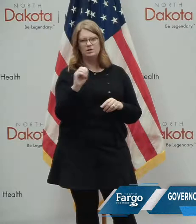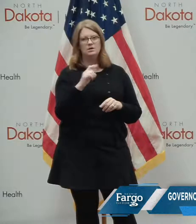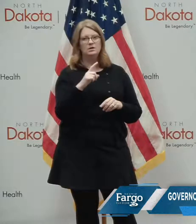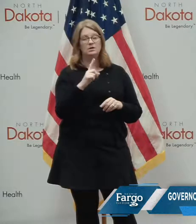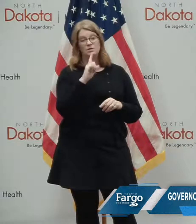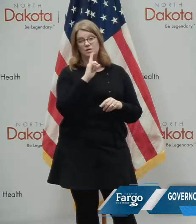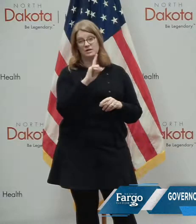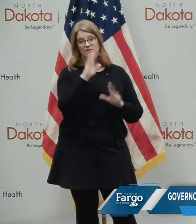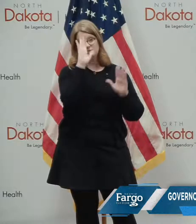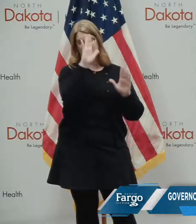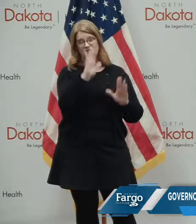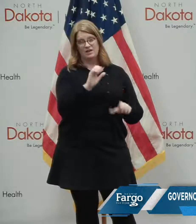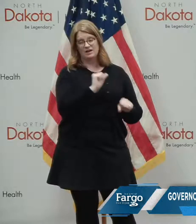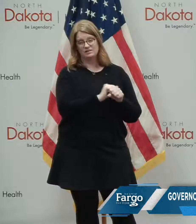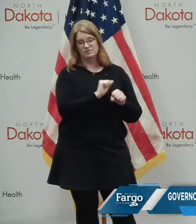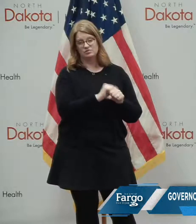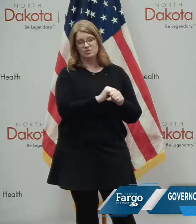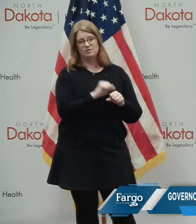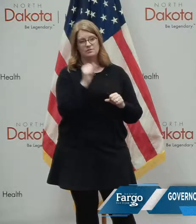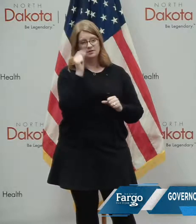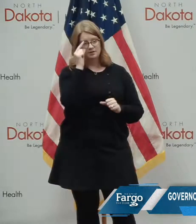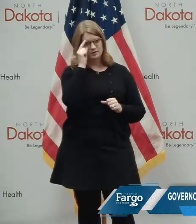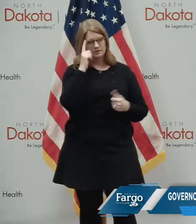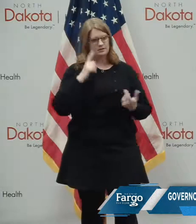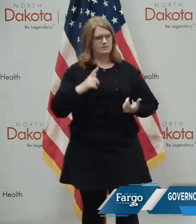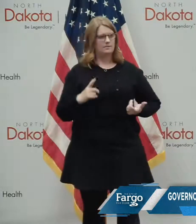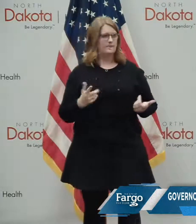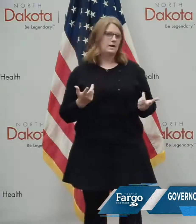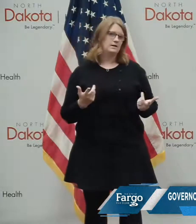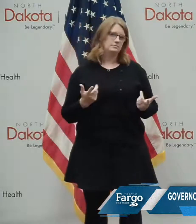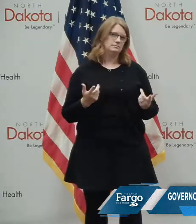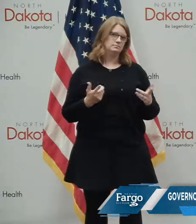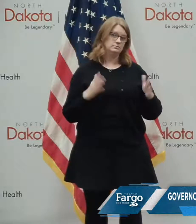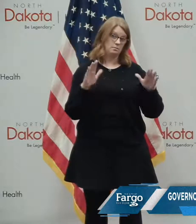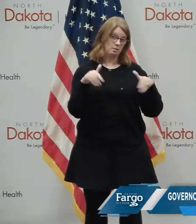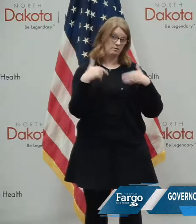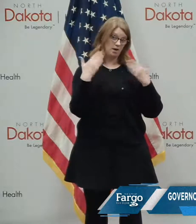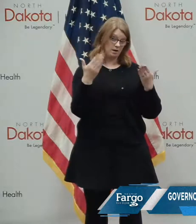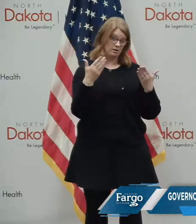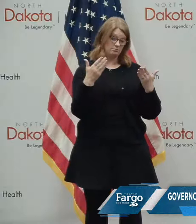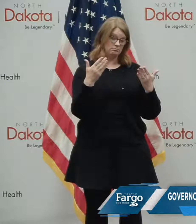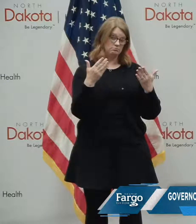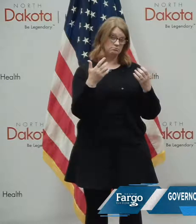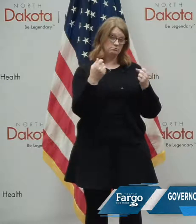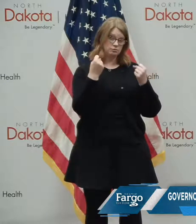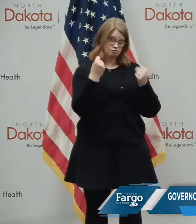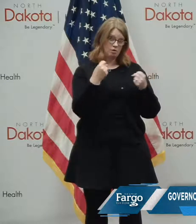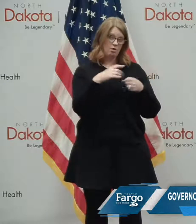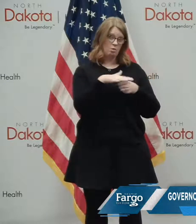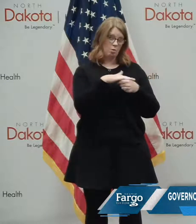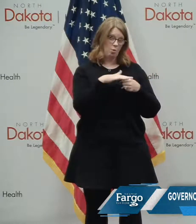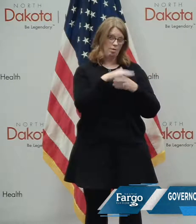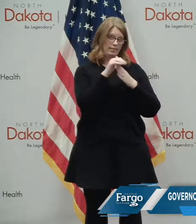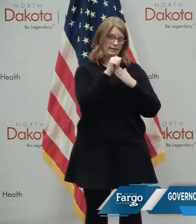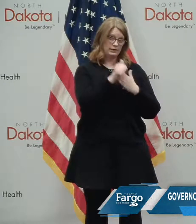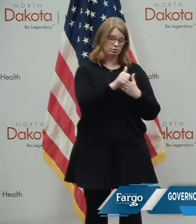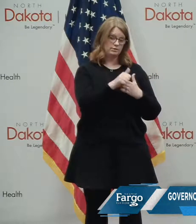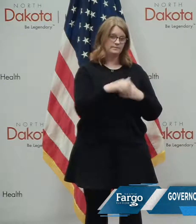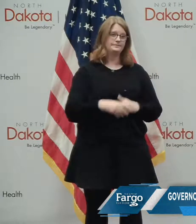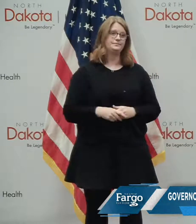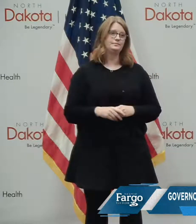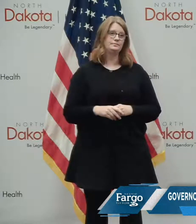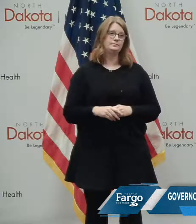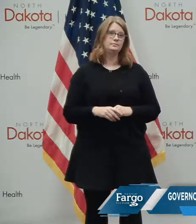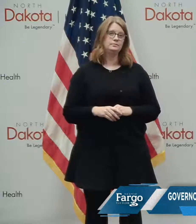he's doing a fantastic job of really providing strong local leadership. And in some of the